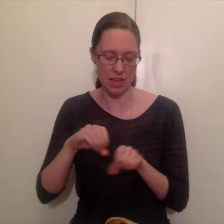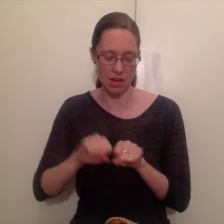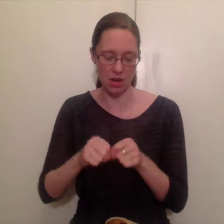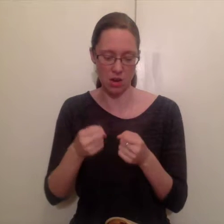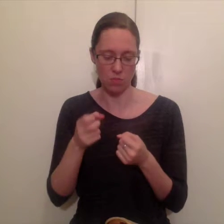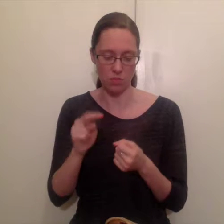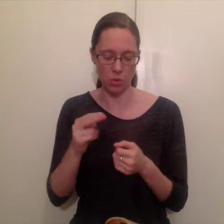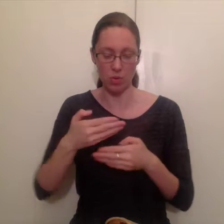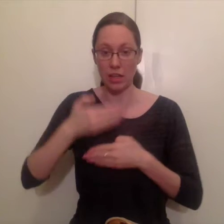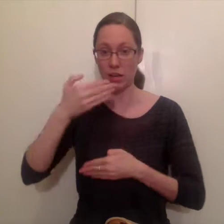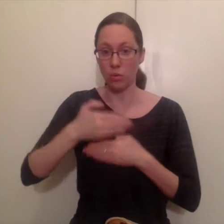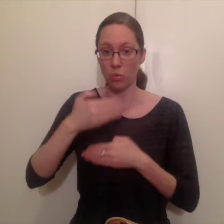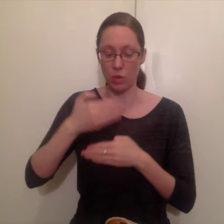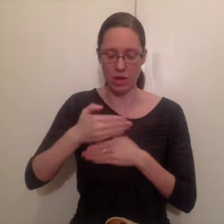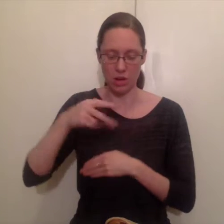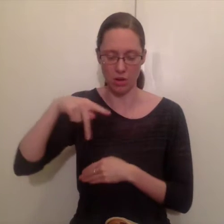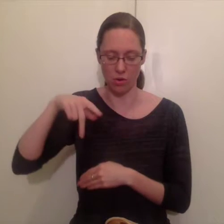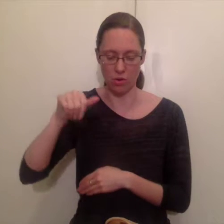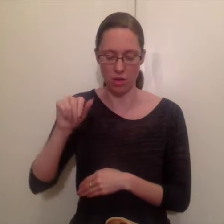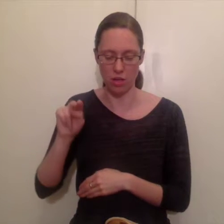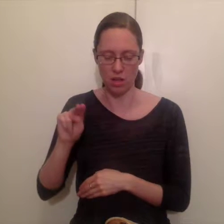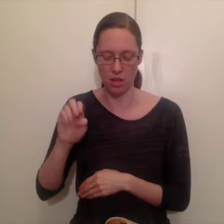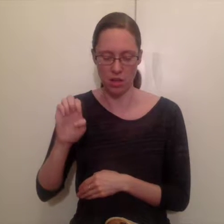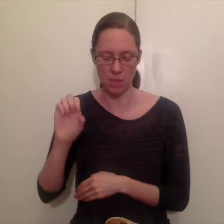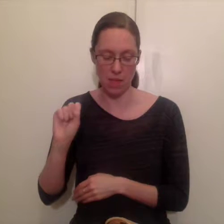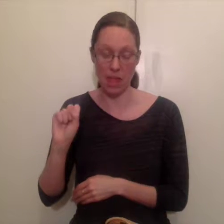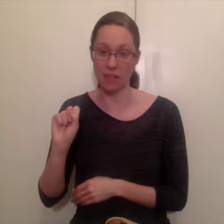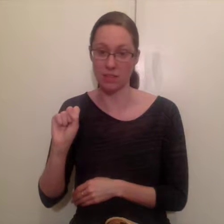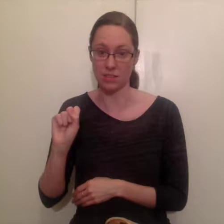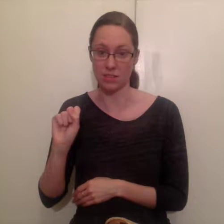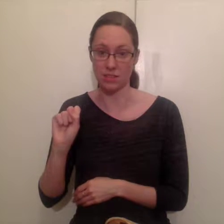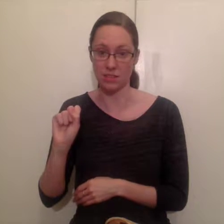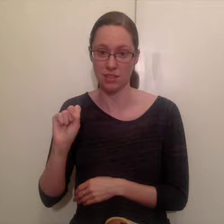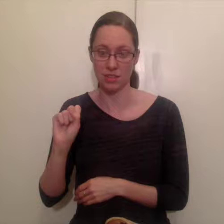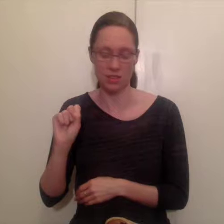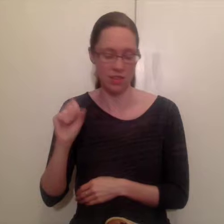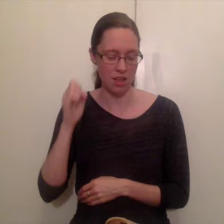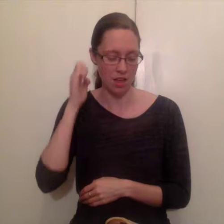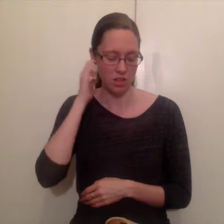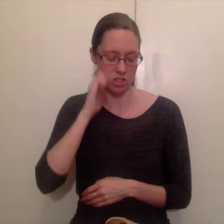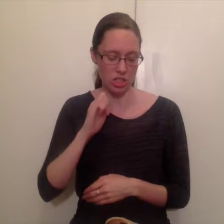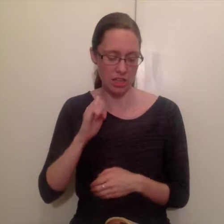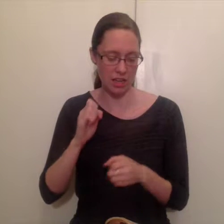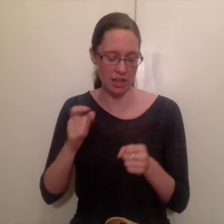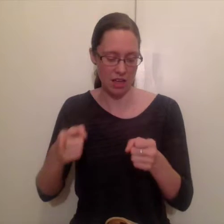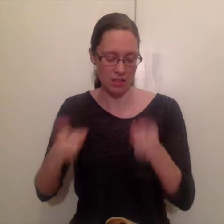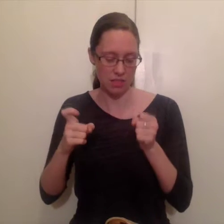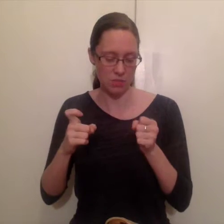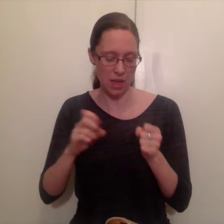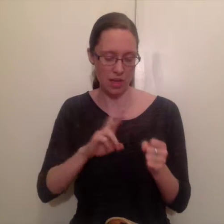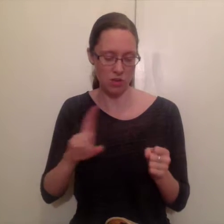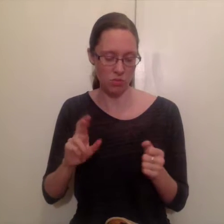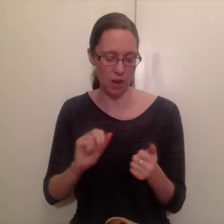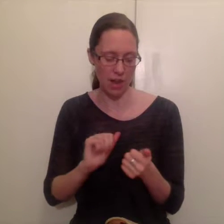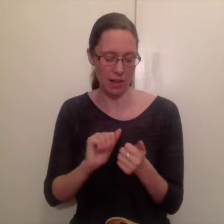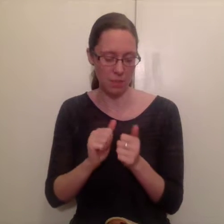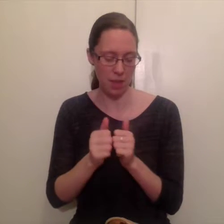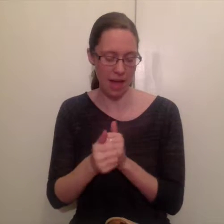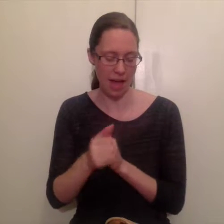in broken window panes. She sped right